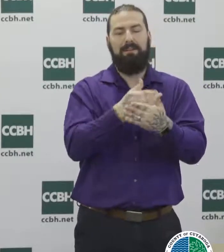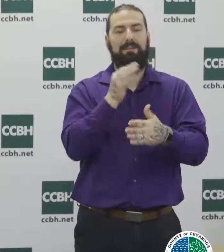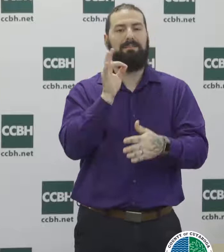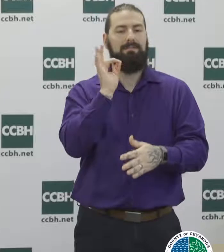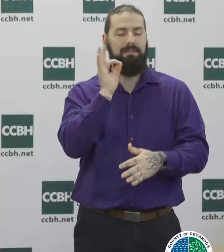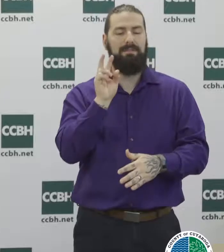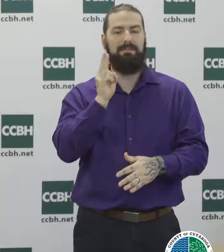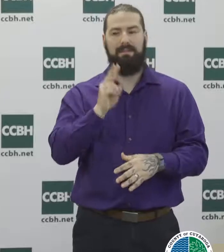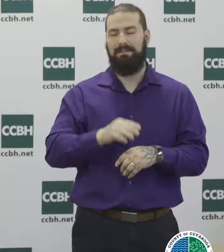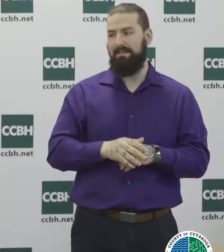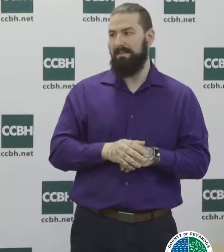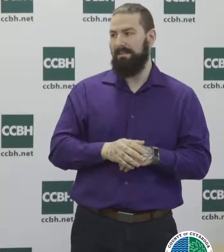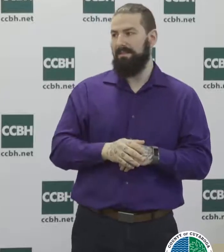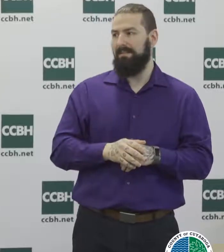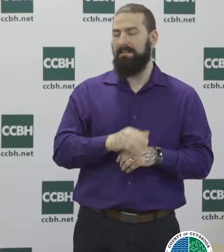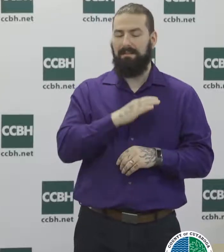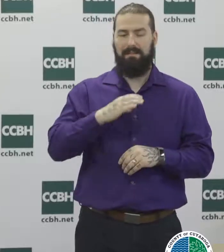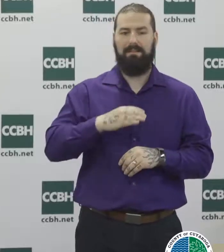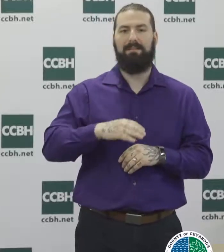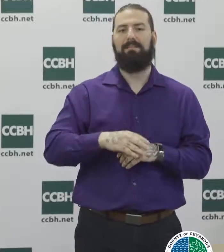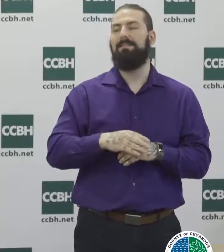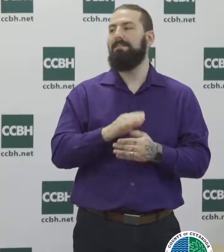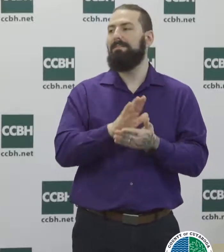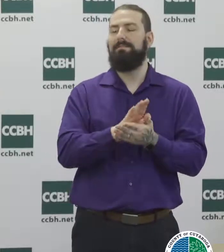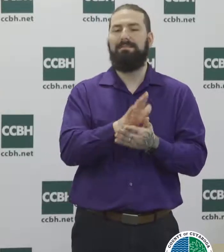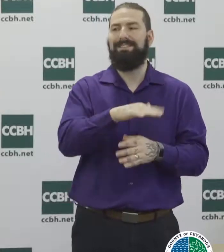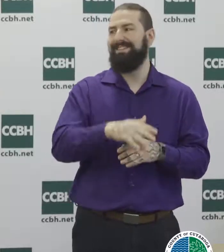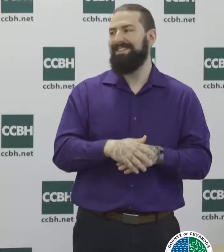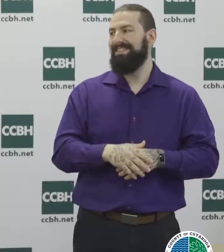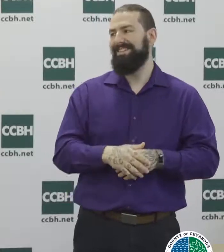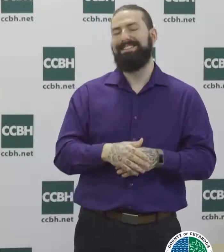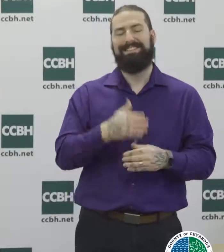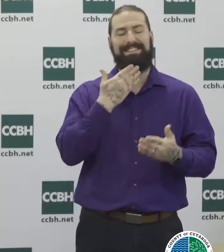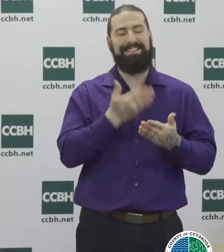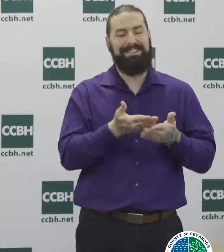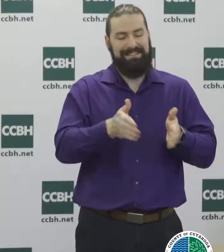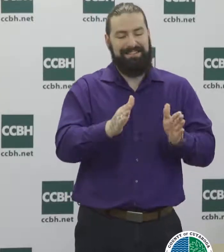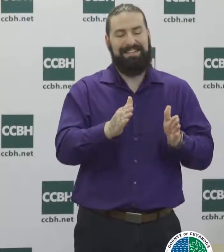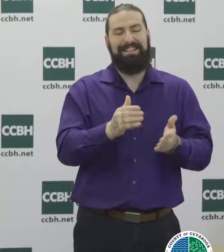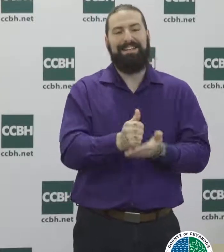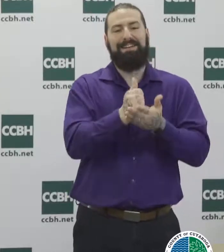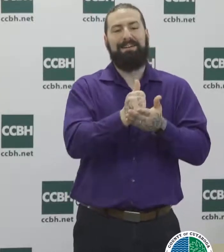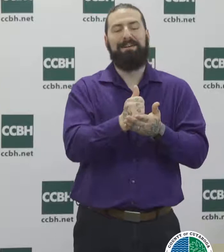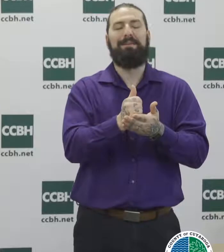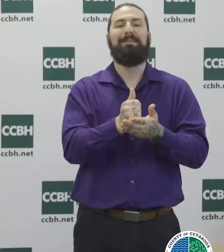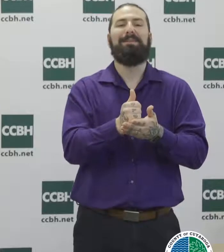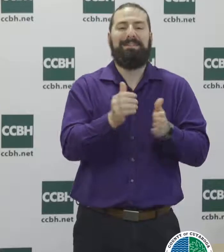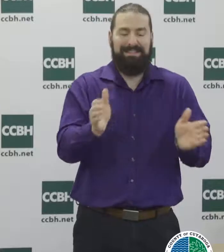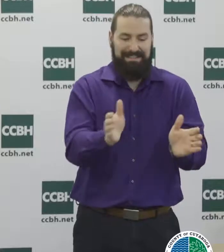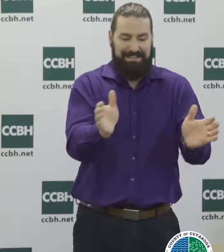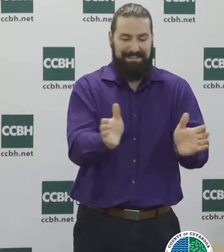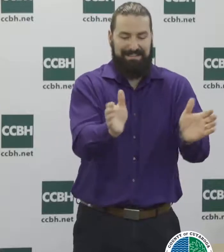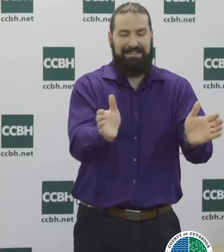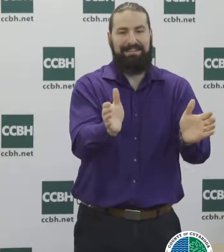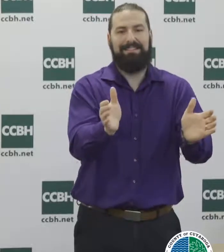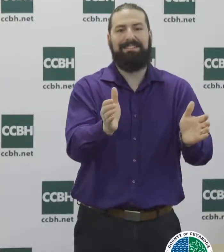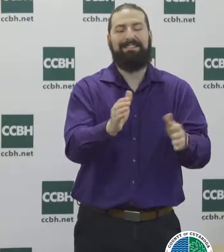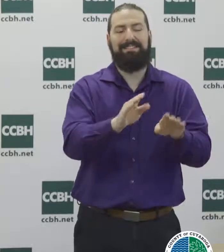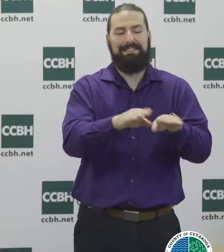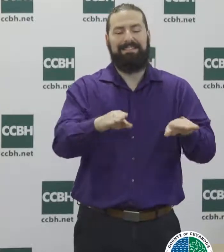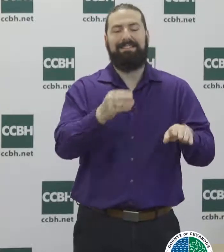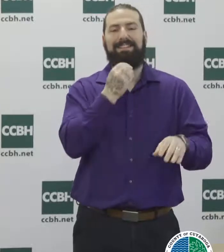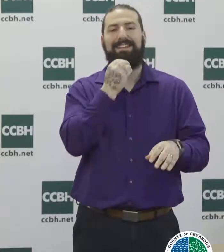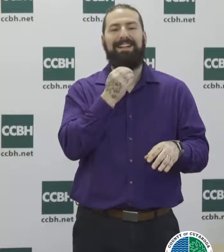And so it's a way to promote onions for your kids, apples, oranges,